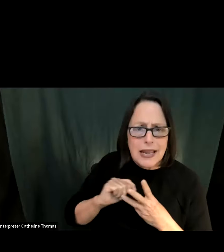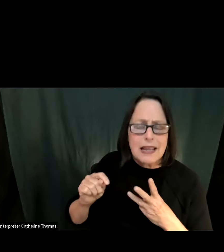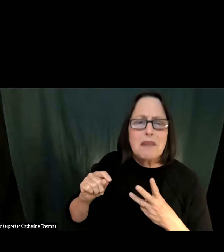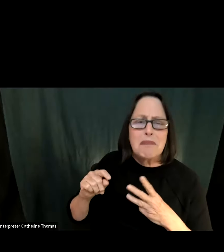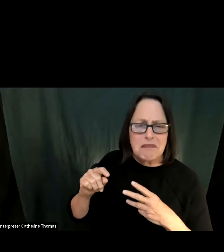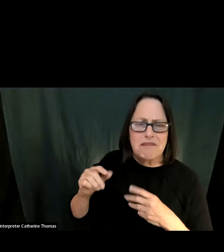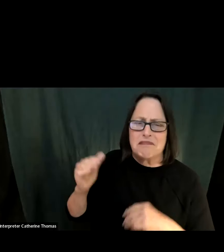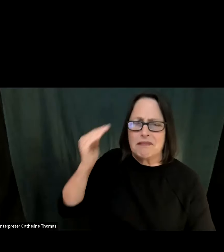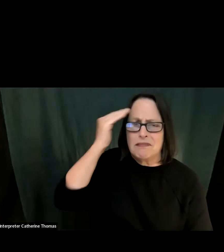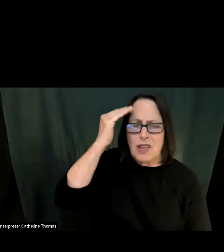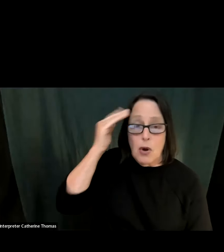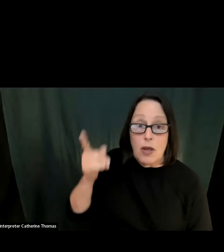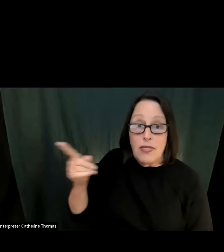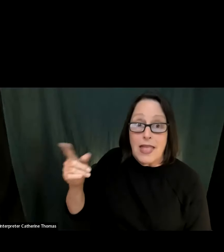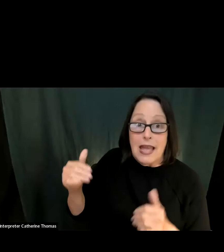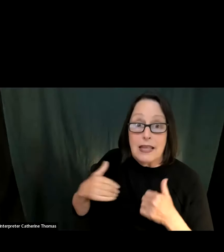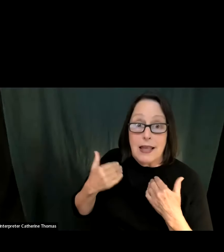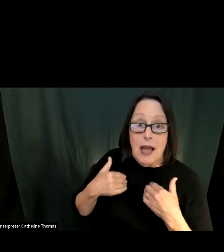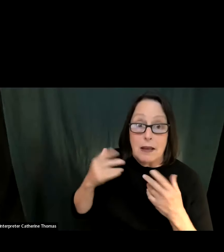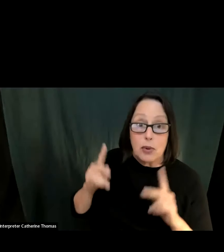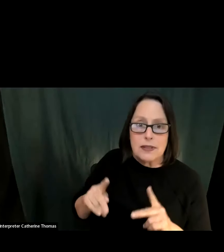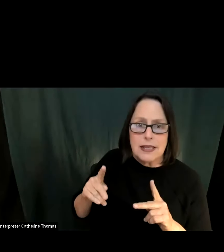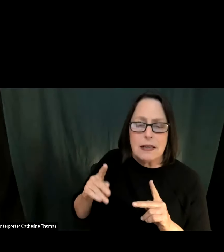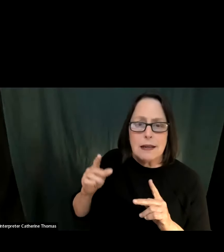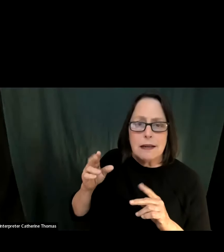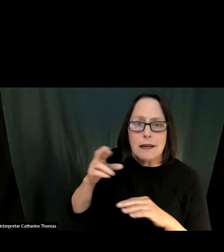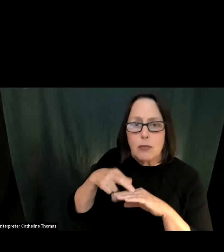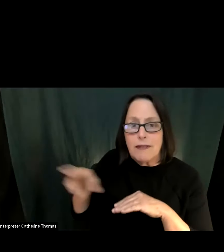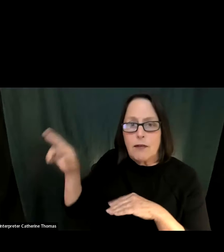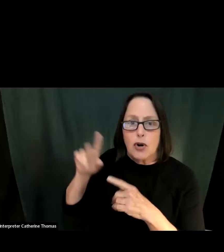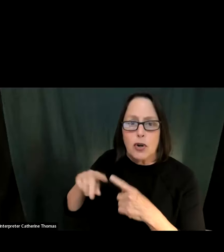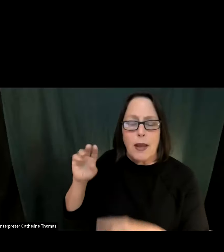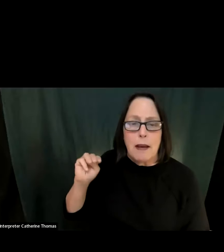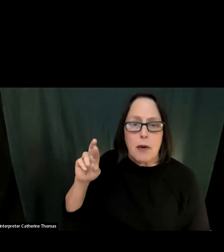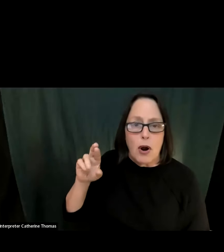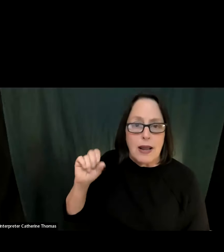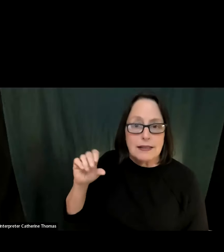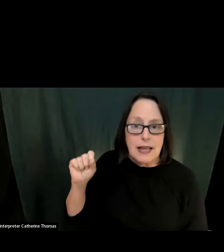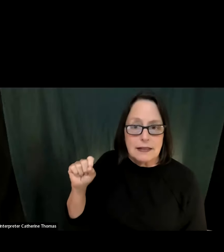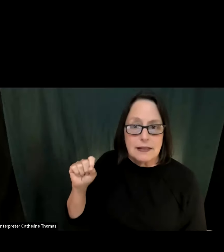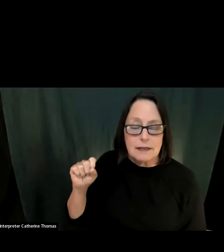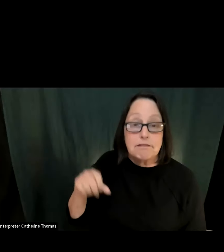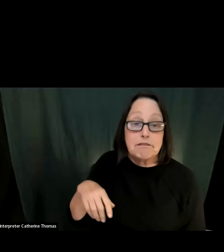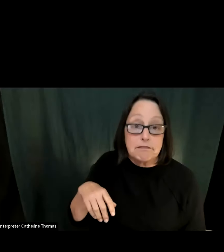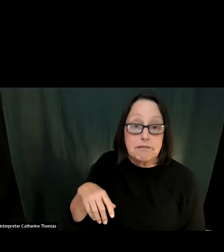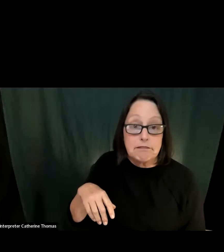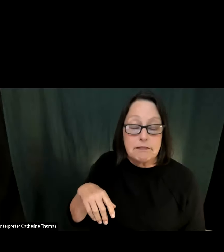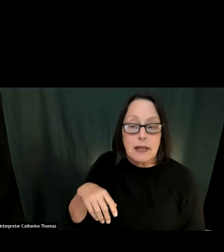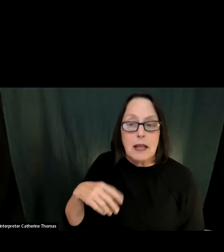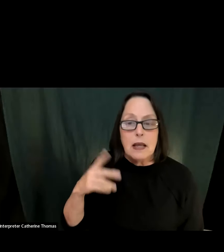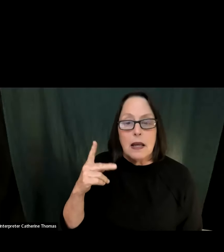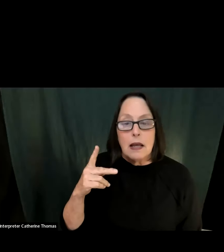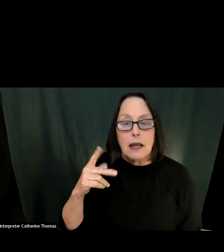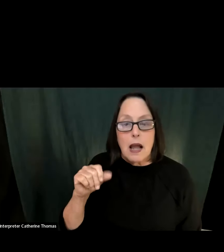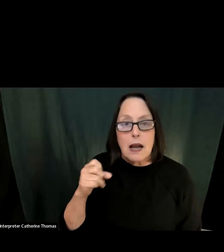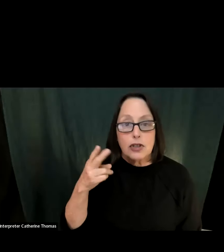that young child or connect that young child with MRSS. Kashi raised a question that I'm going to